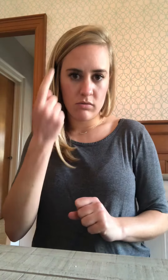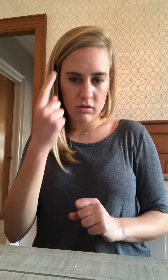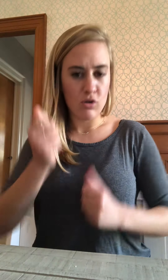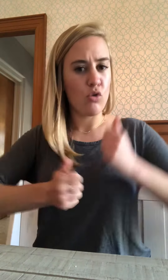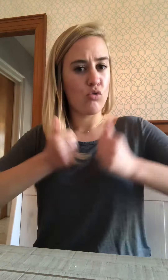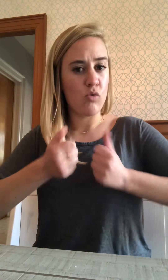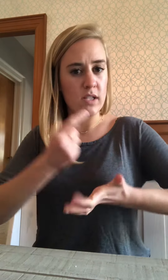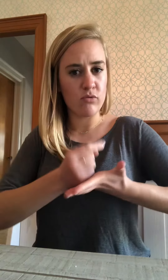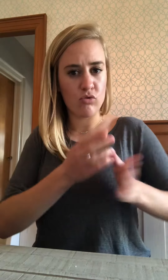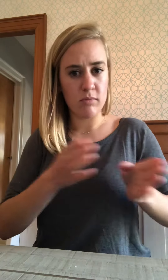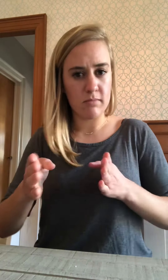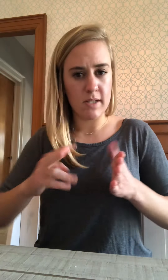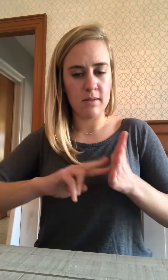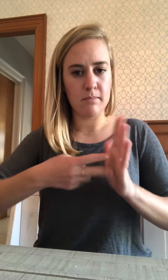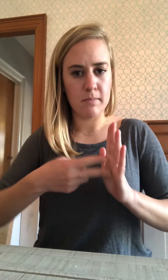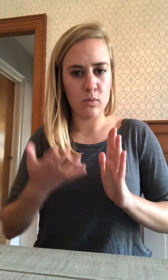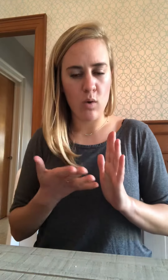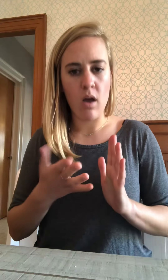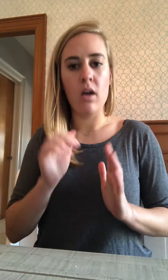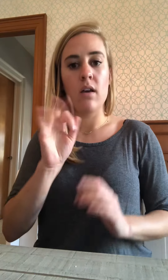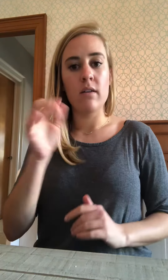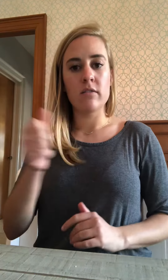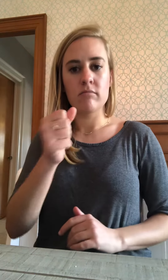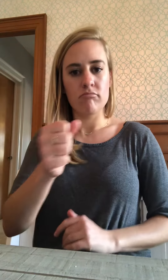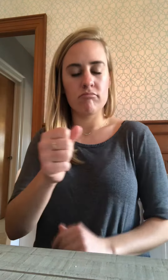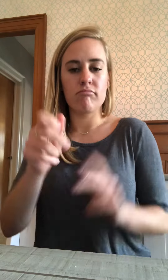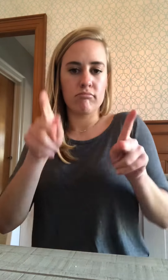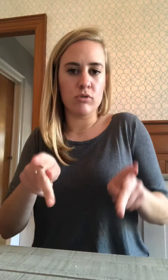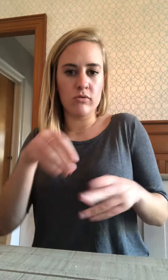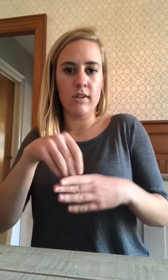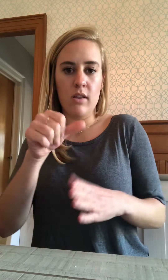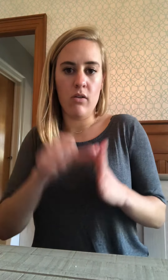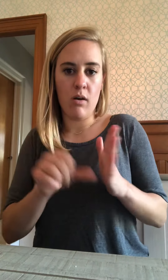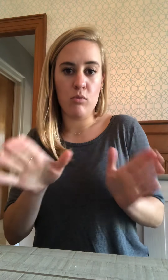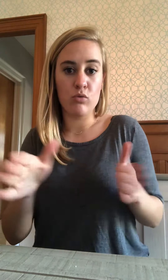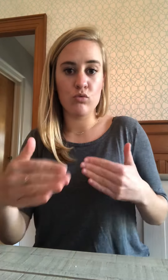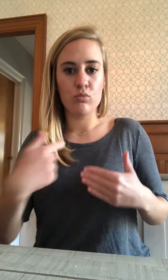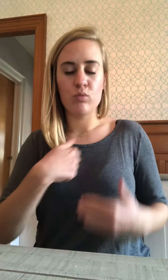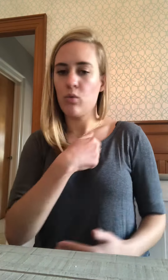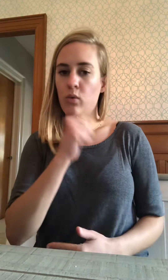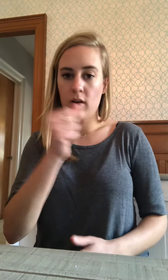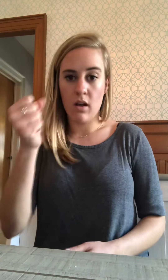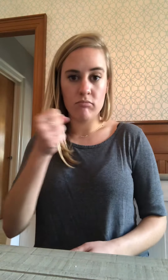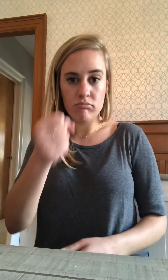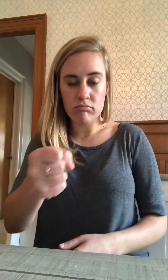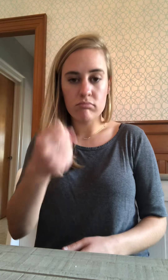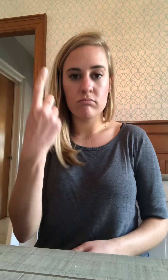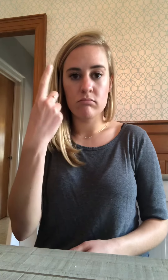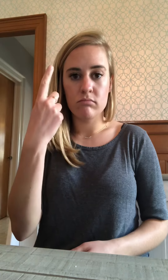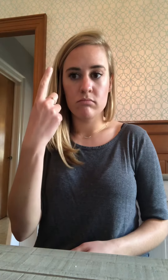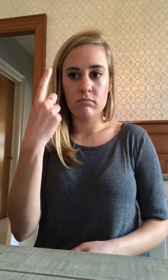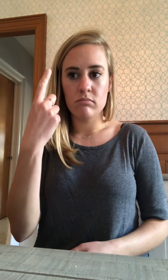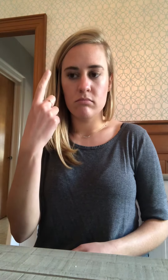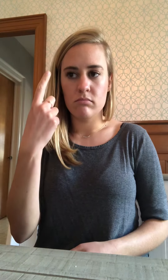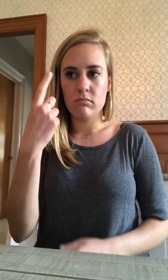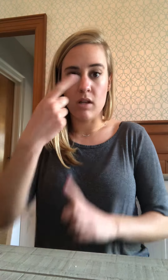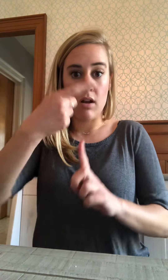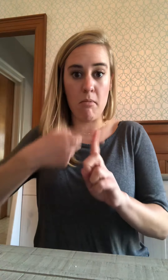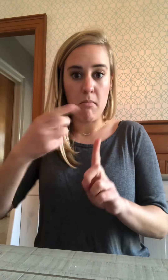planning means if we take a person into the operating room, we're not taking them back a month from now. So we cannot do a restoration that